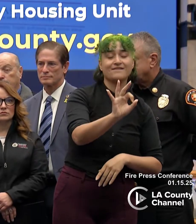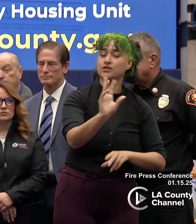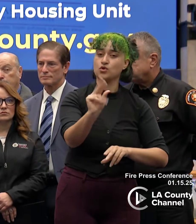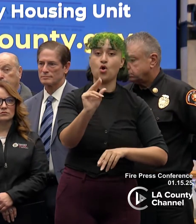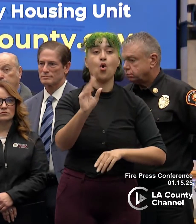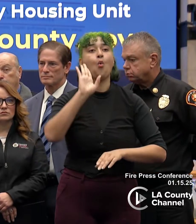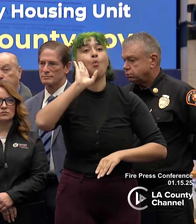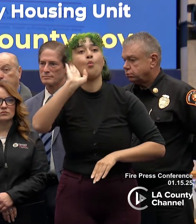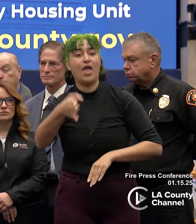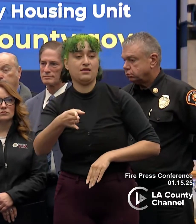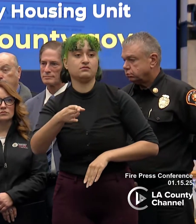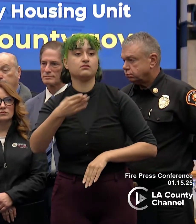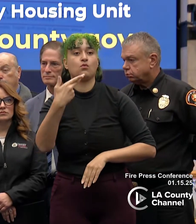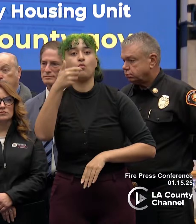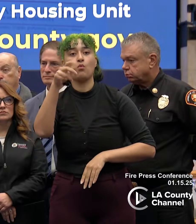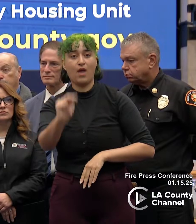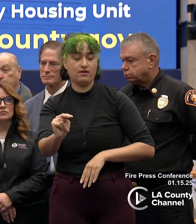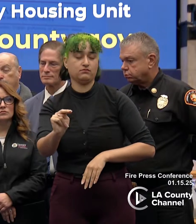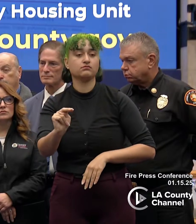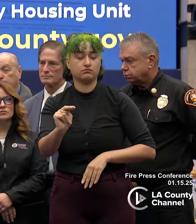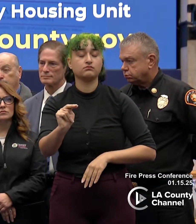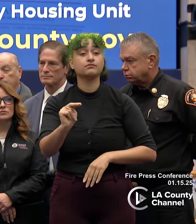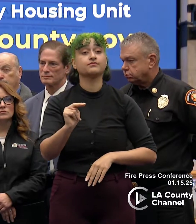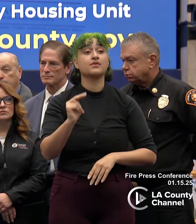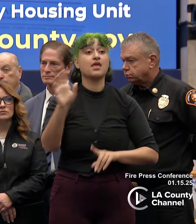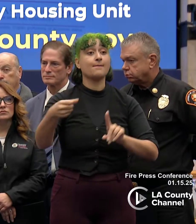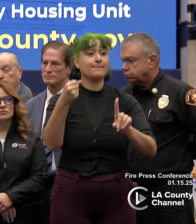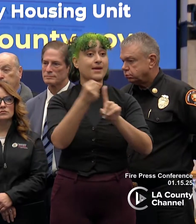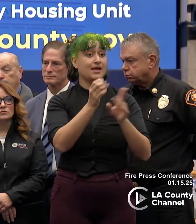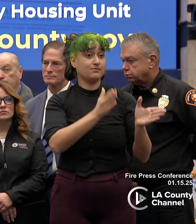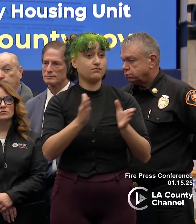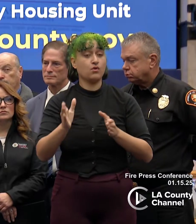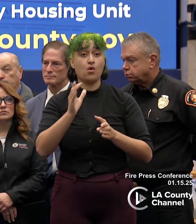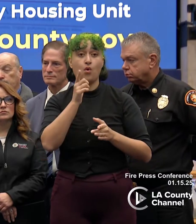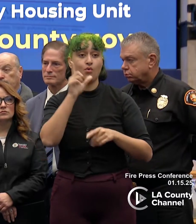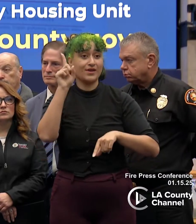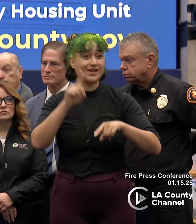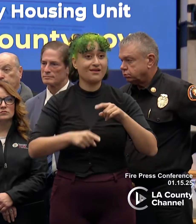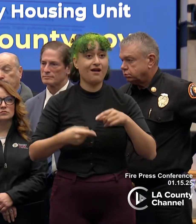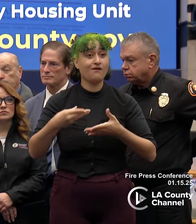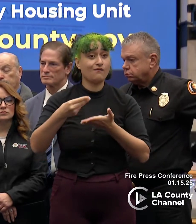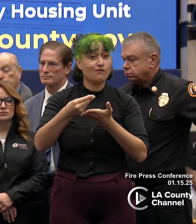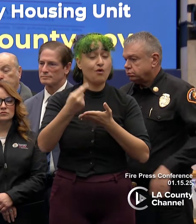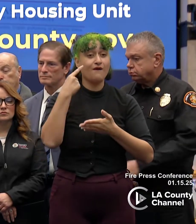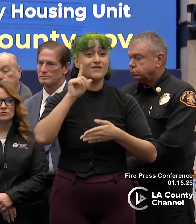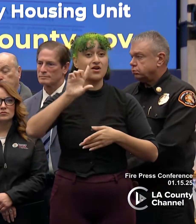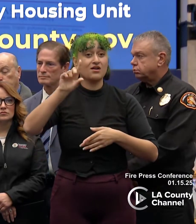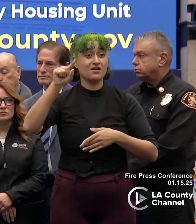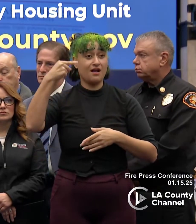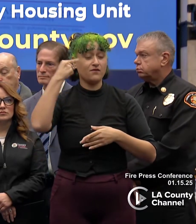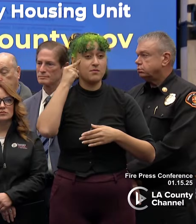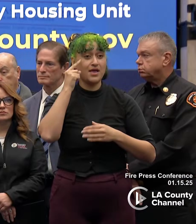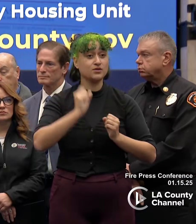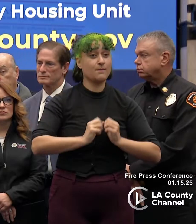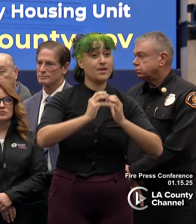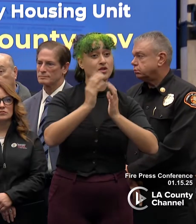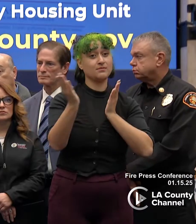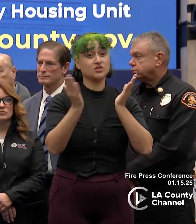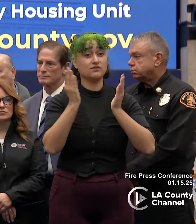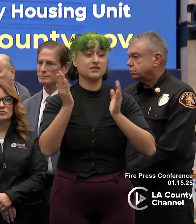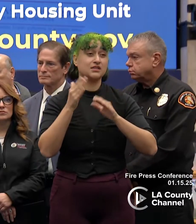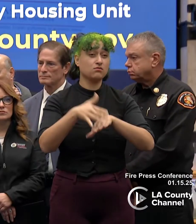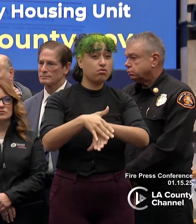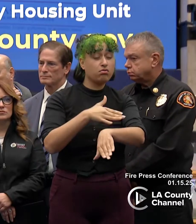I rebuild. Impacted residents who cannot afford for government to build up services